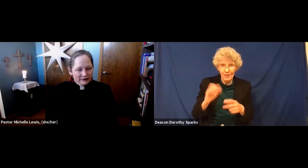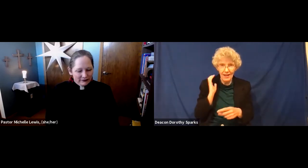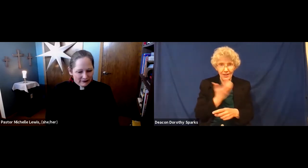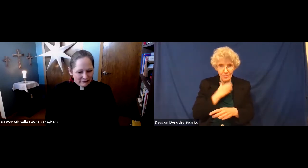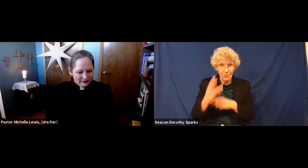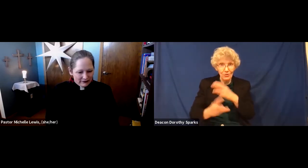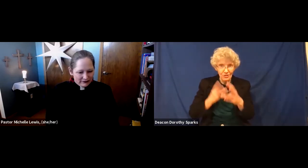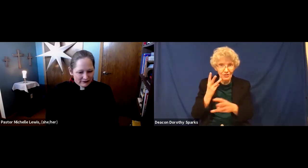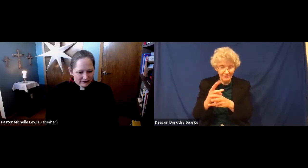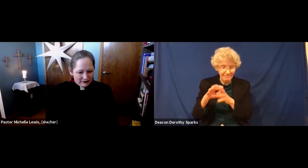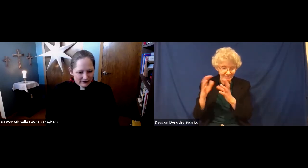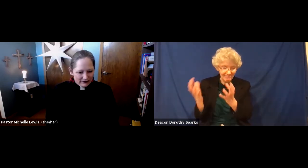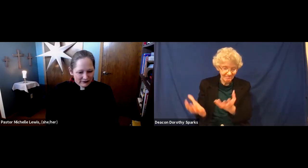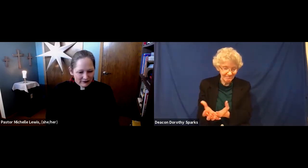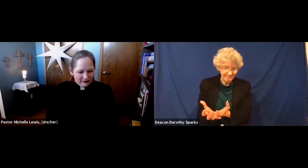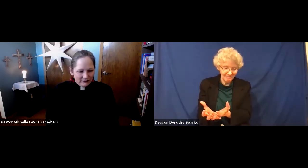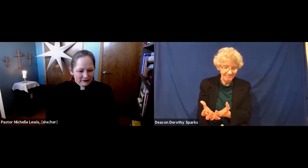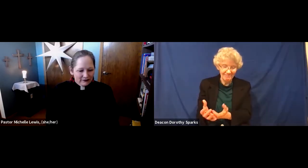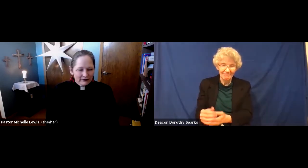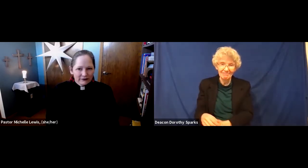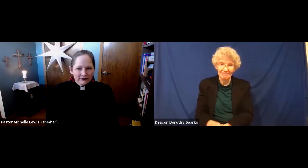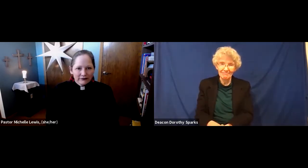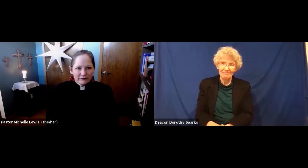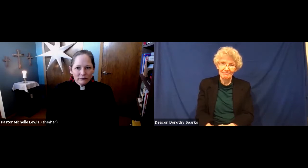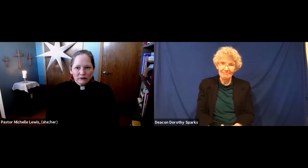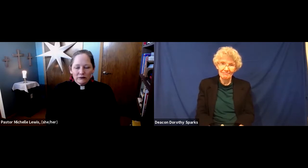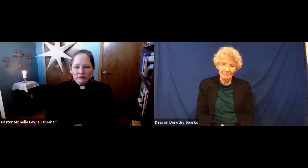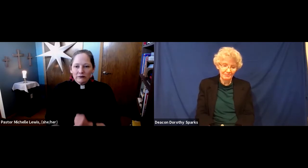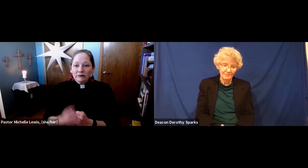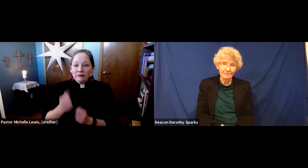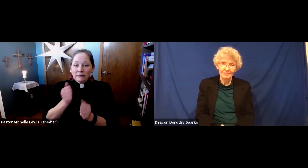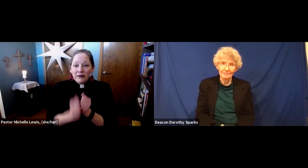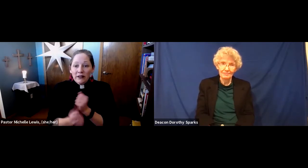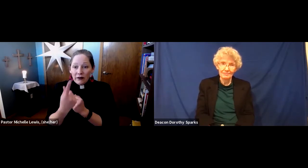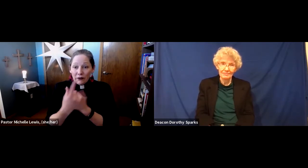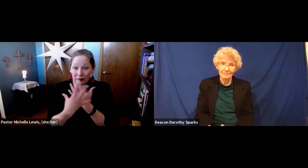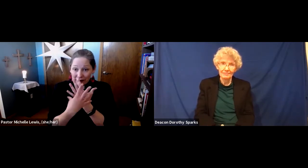of longing, of looking for you to come into our world,